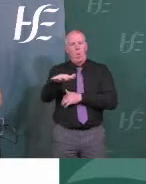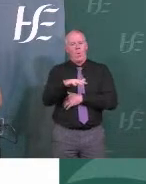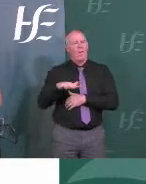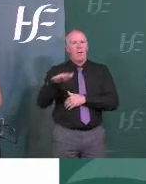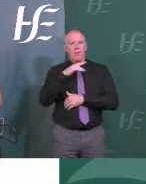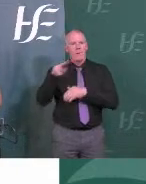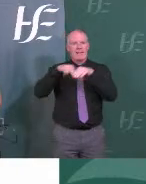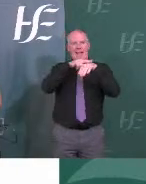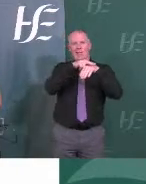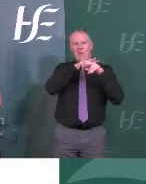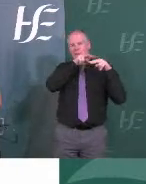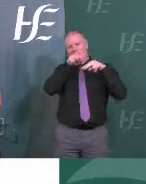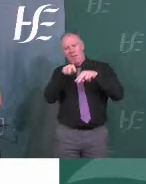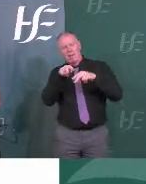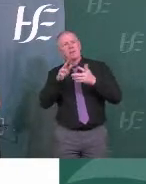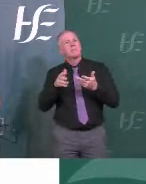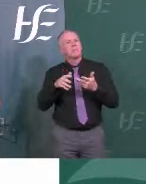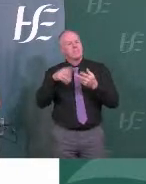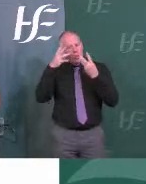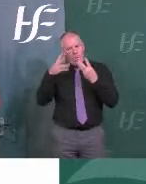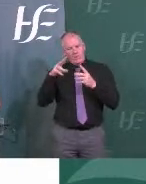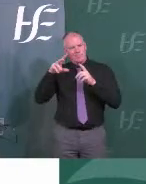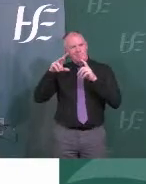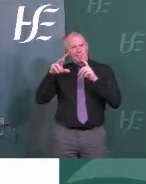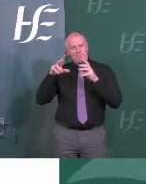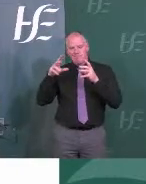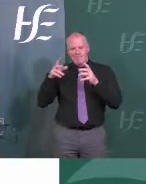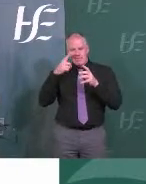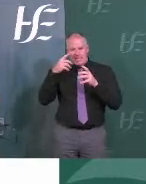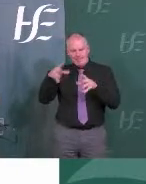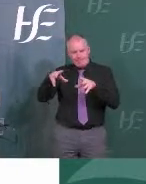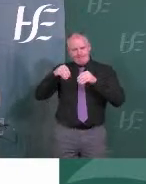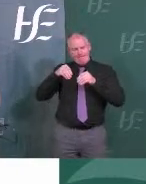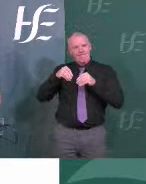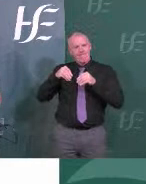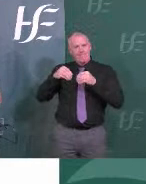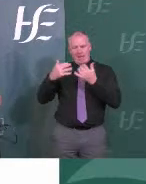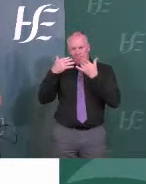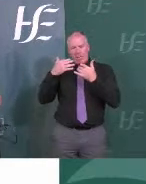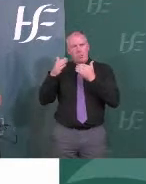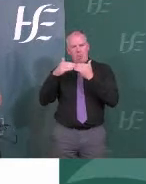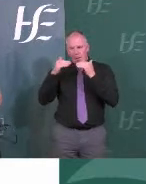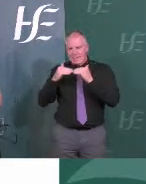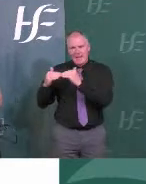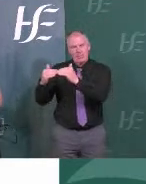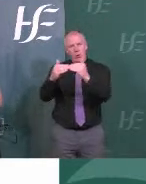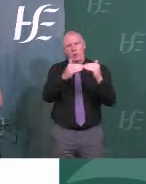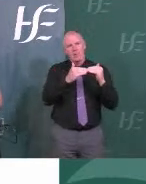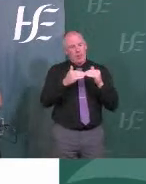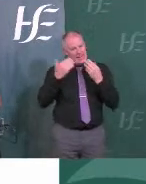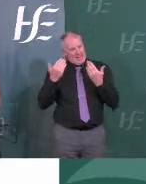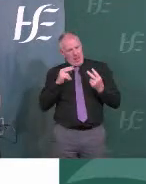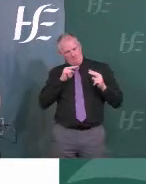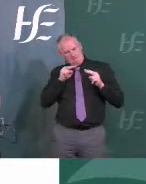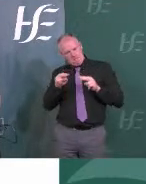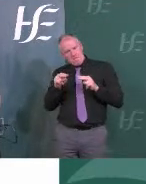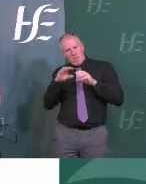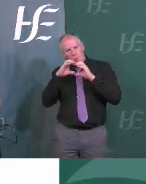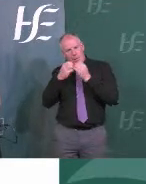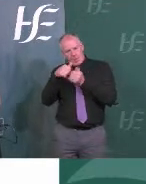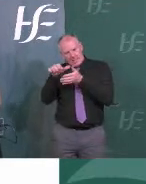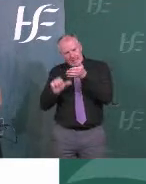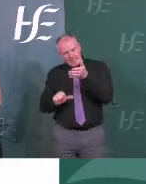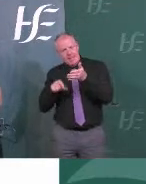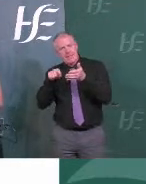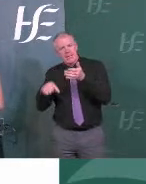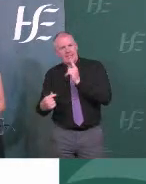level, and we are now looking at how we can kind of capture that in a more standardised way. But we are now looking at community lists, and again, they are forming part